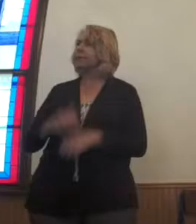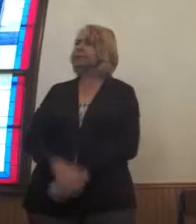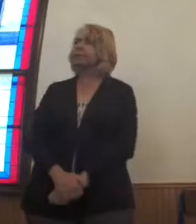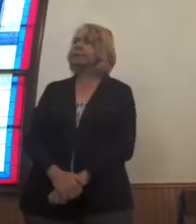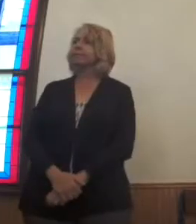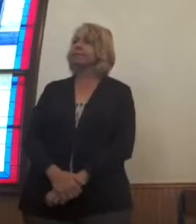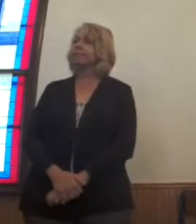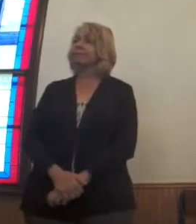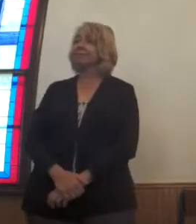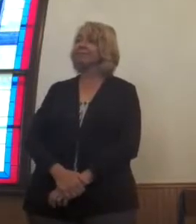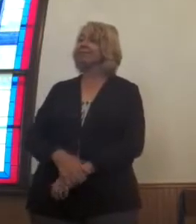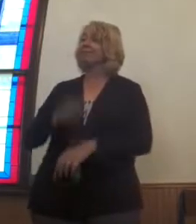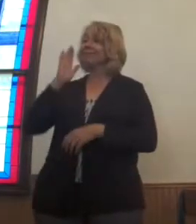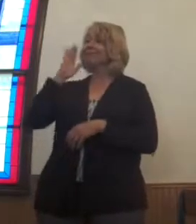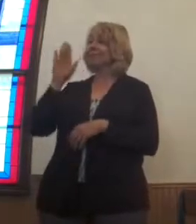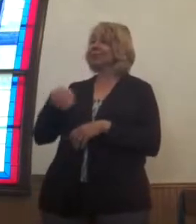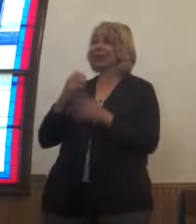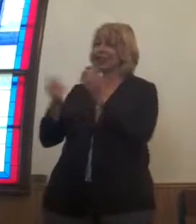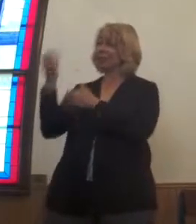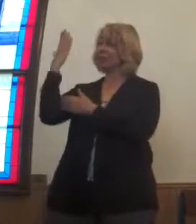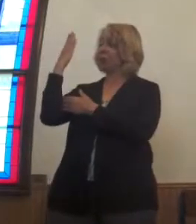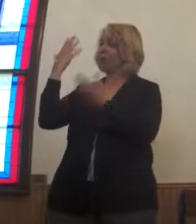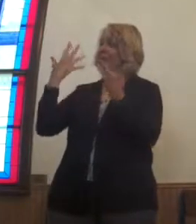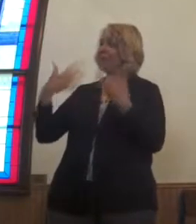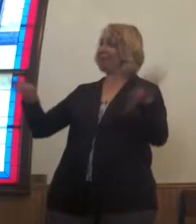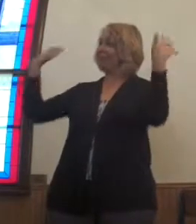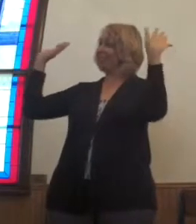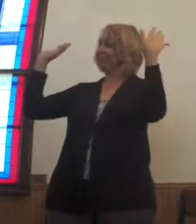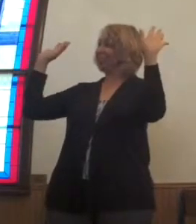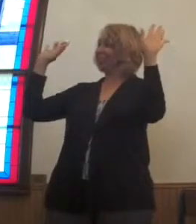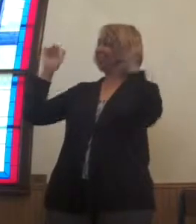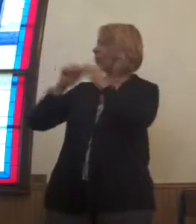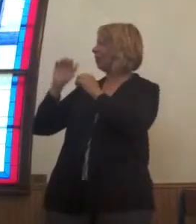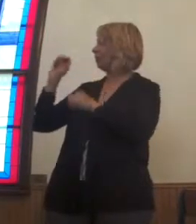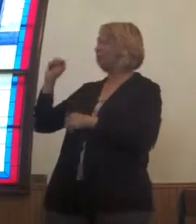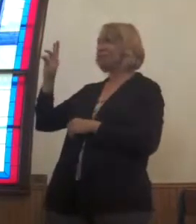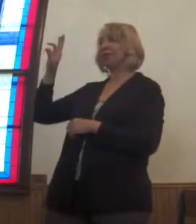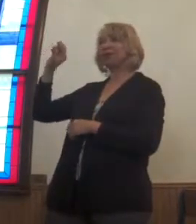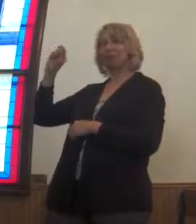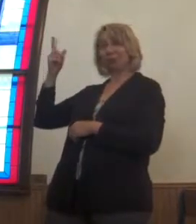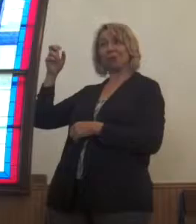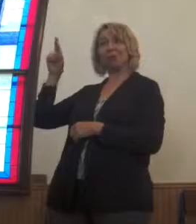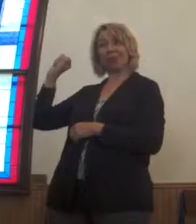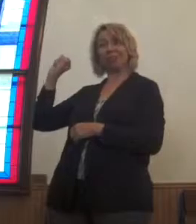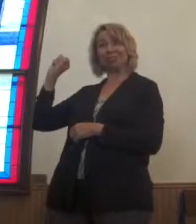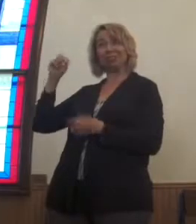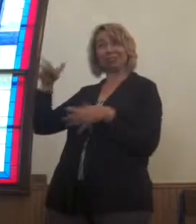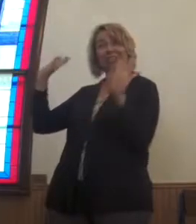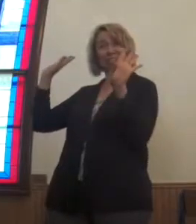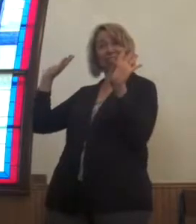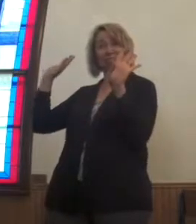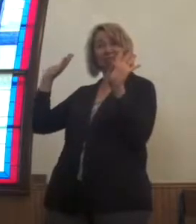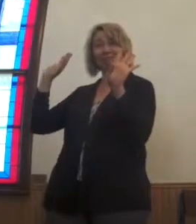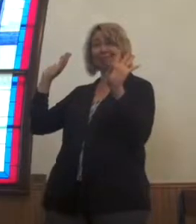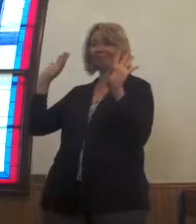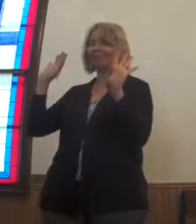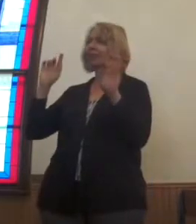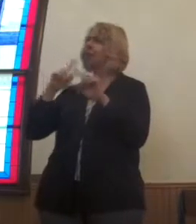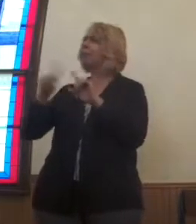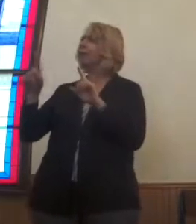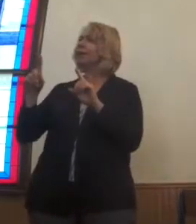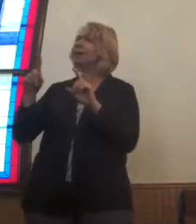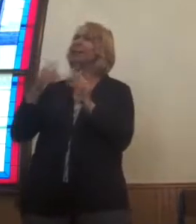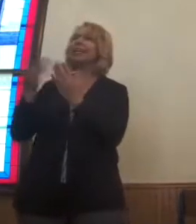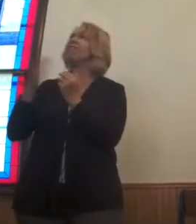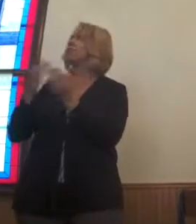Well, this morning we complete that journey through Fred Rogers' Neighborhood, but the journey in our own neighborhoods